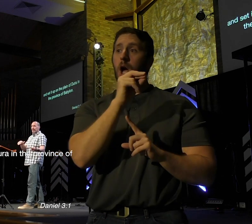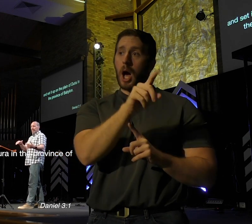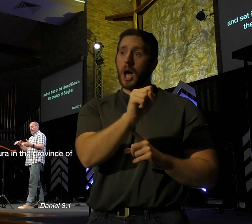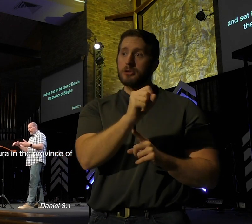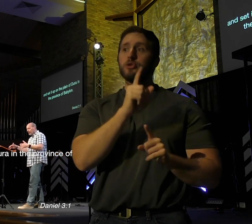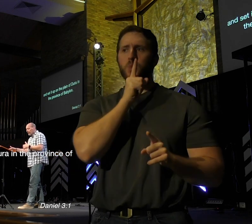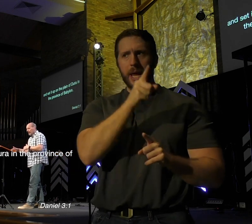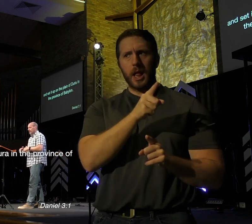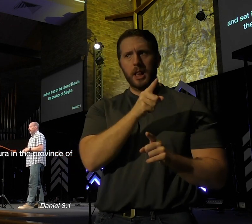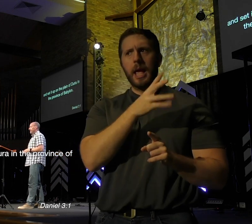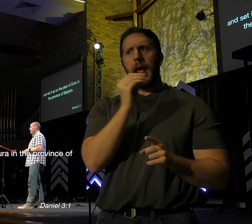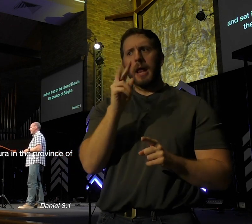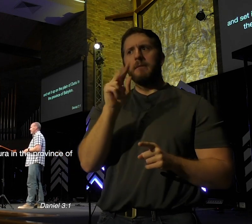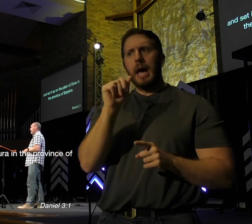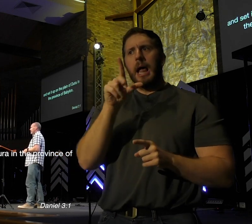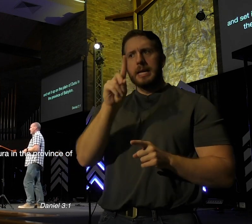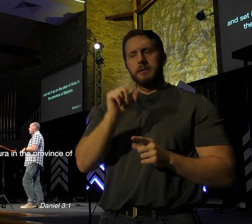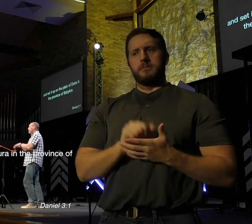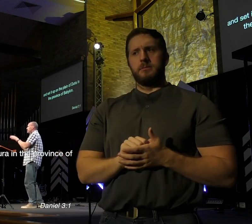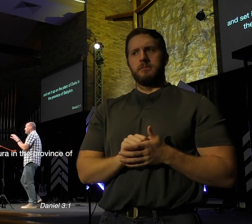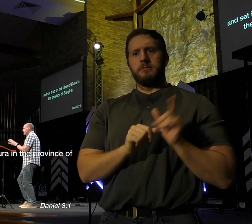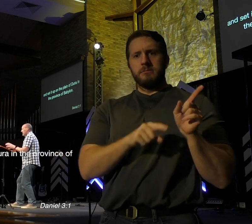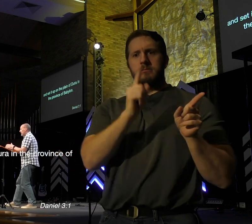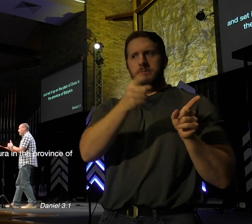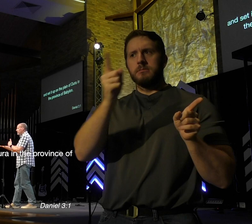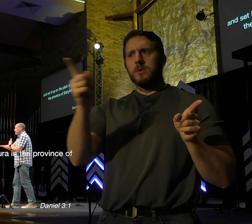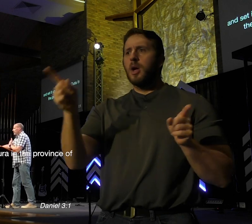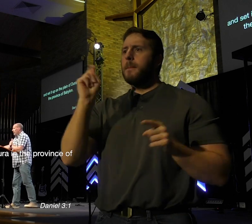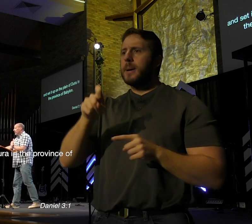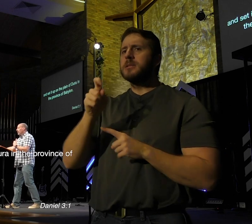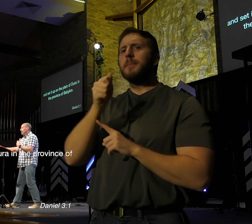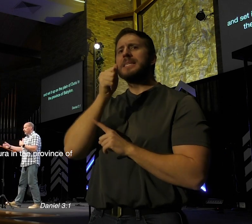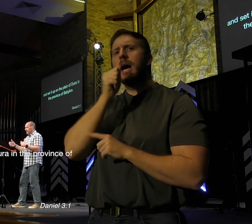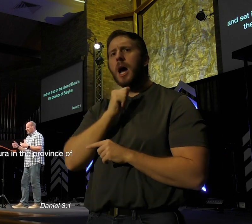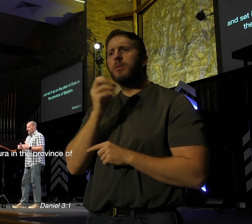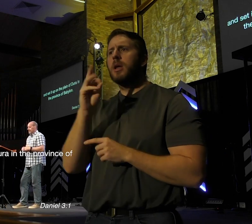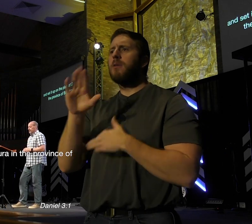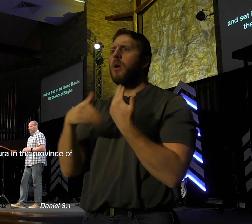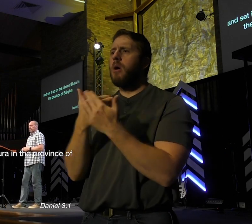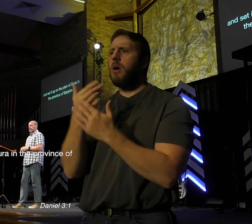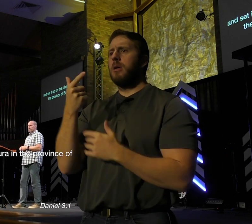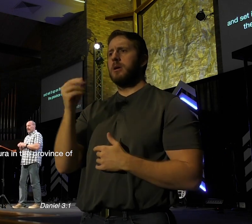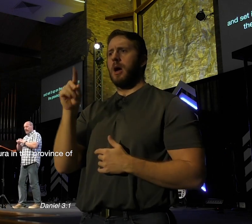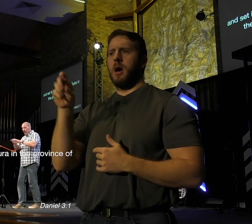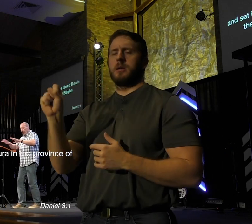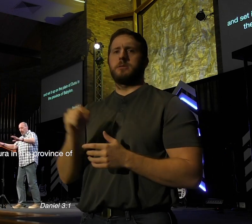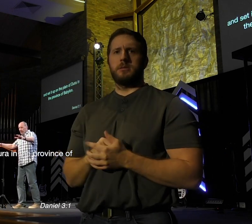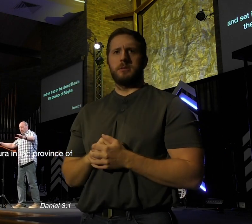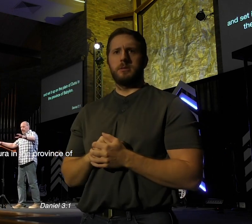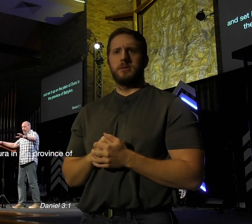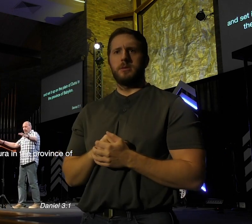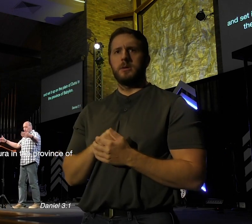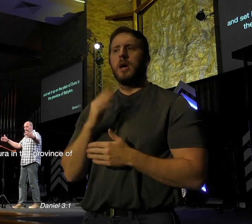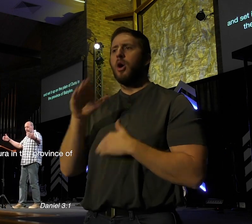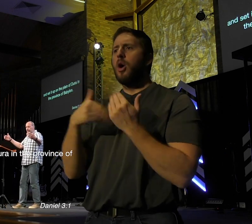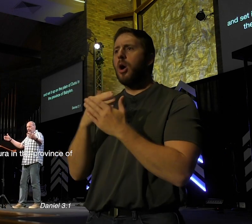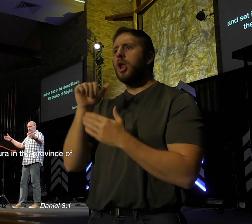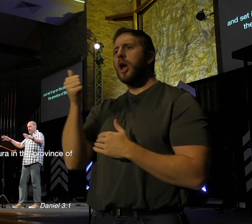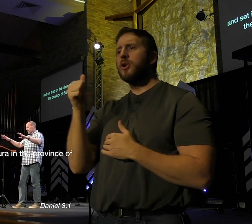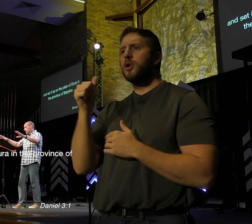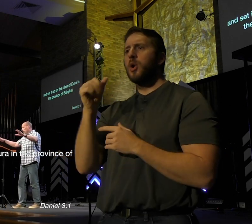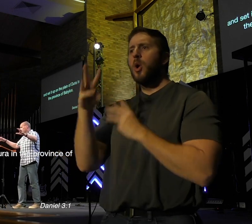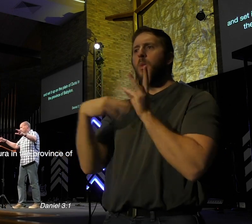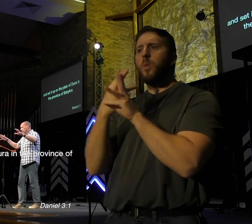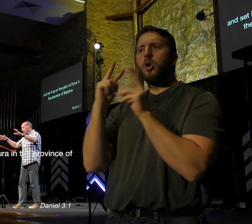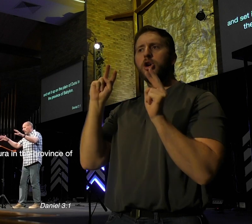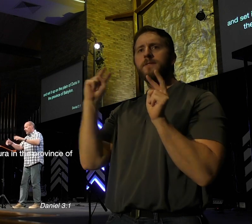are real and valid, you must be tolerant of all the gods and all other